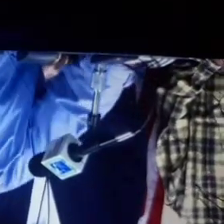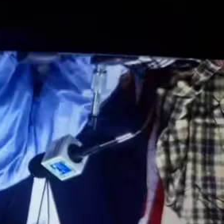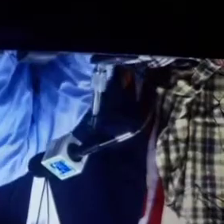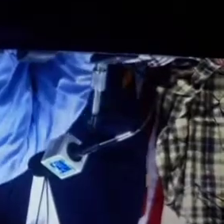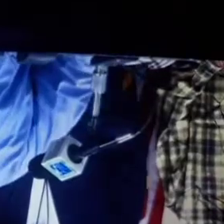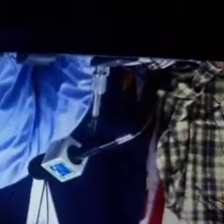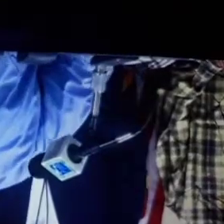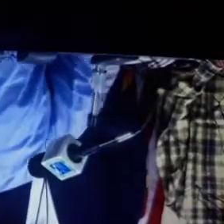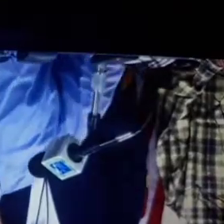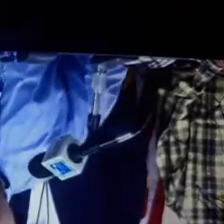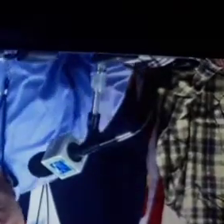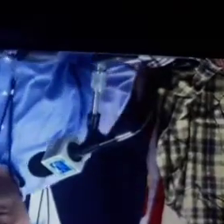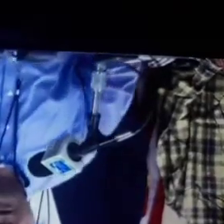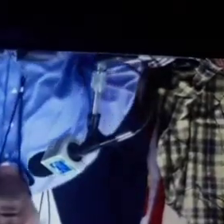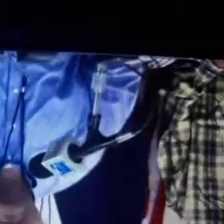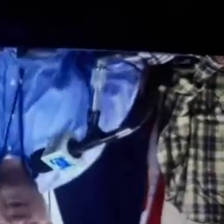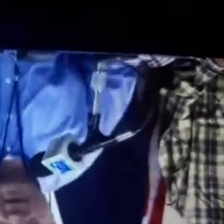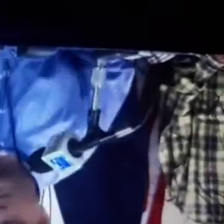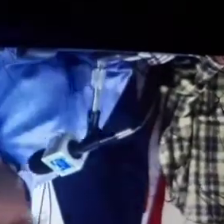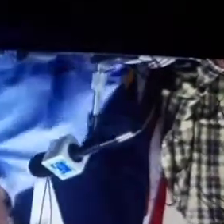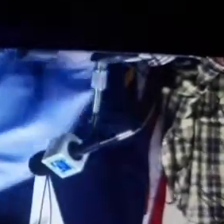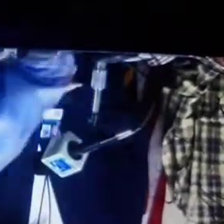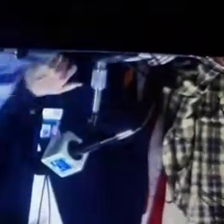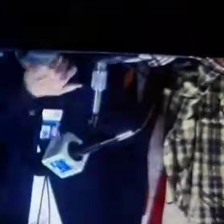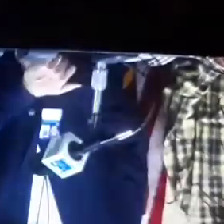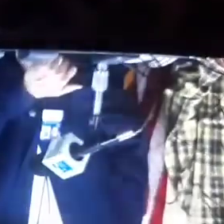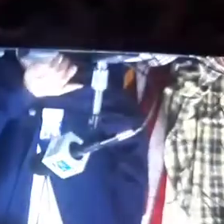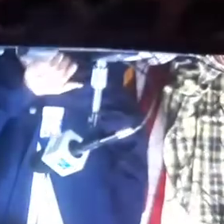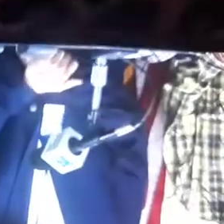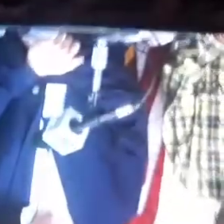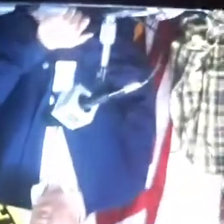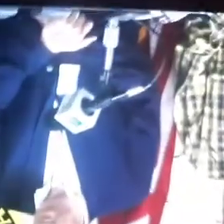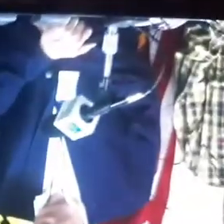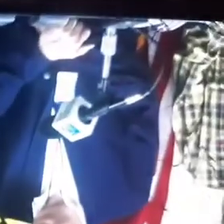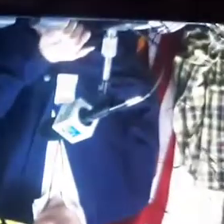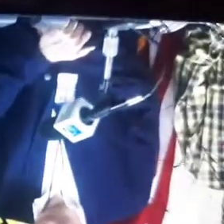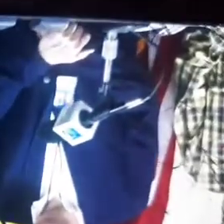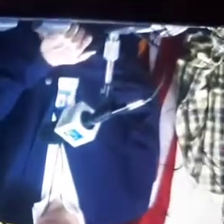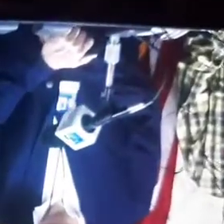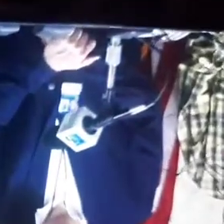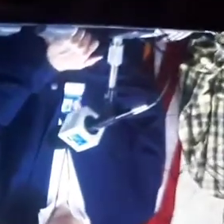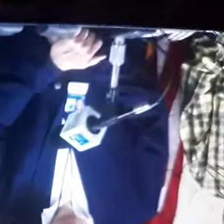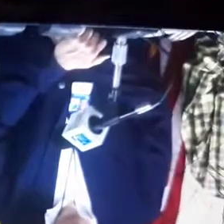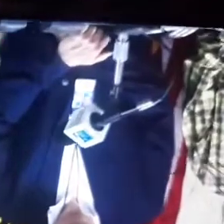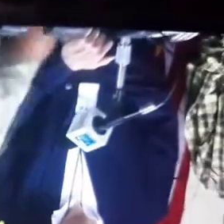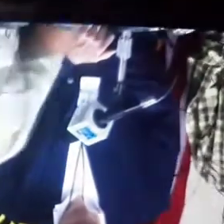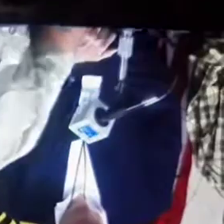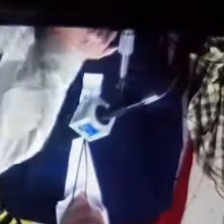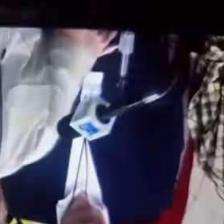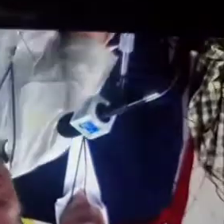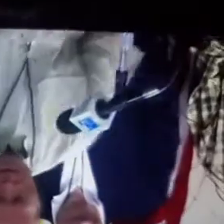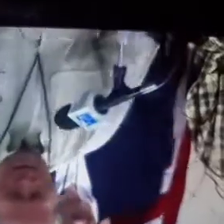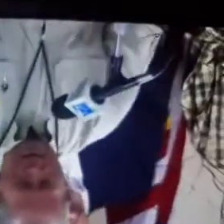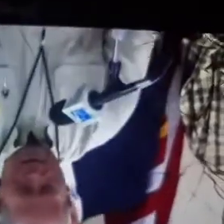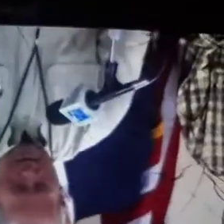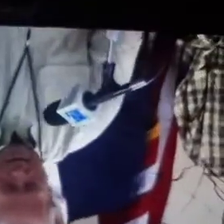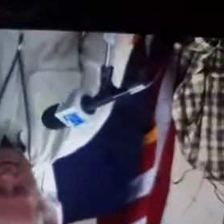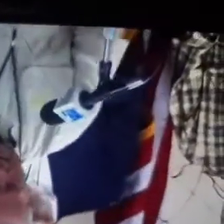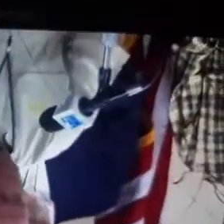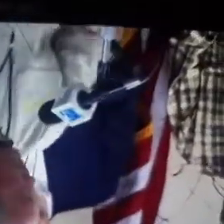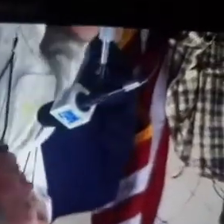leave, please do so. Godspeed. They are saying leave, leave, leave. Every single person is saying